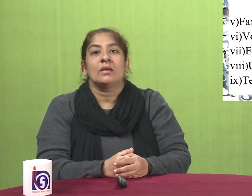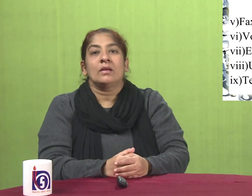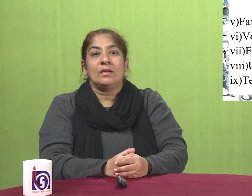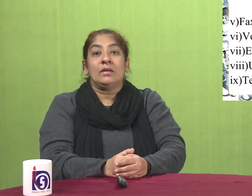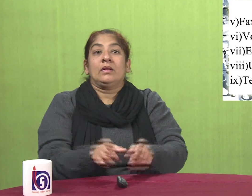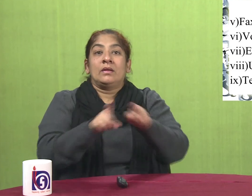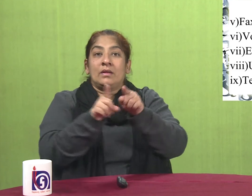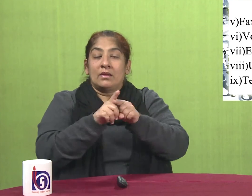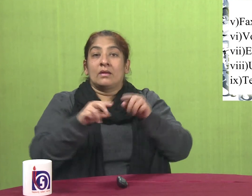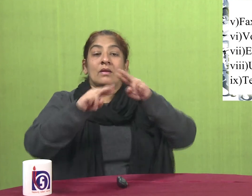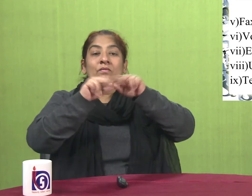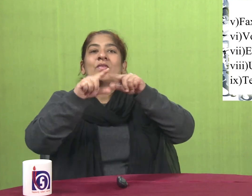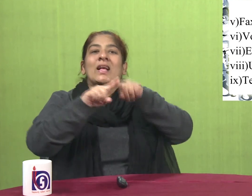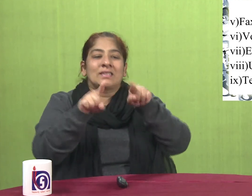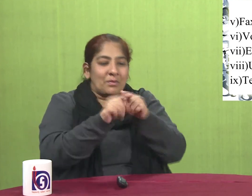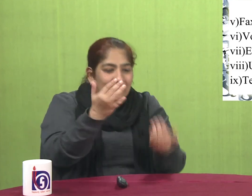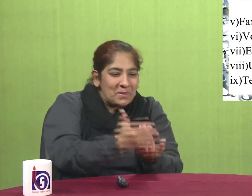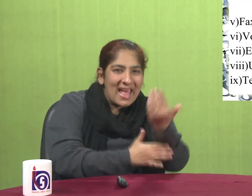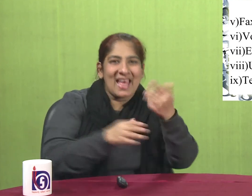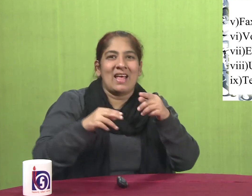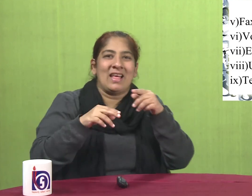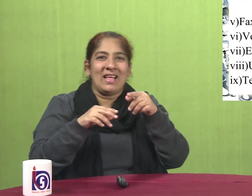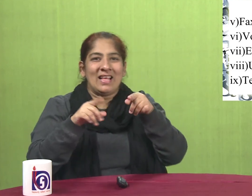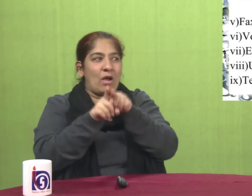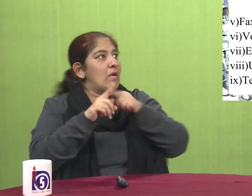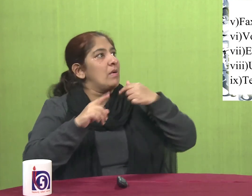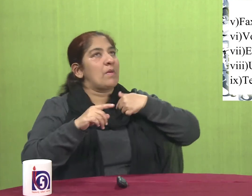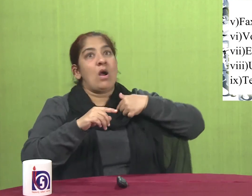The fifth is fax.